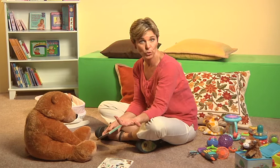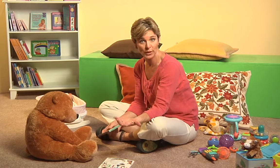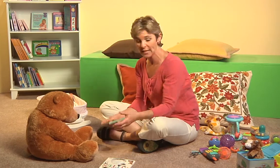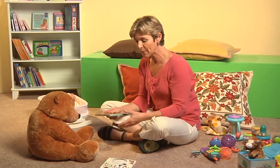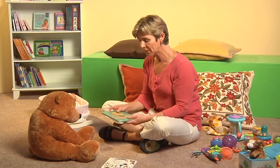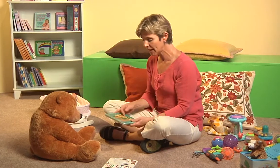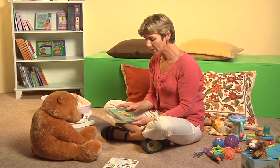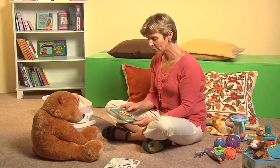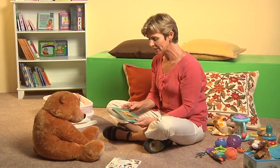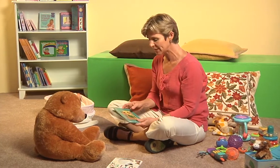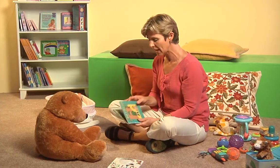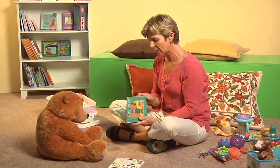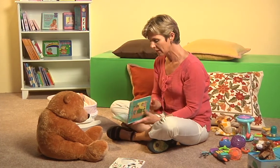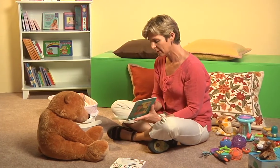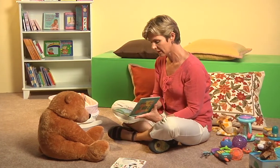story time at the library style.